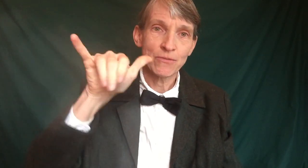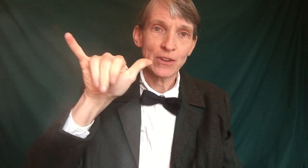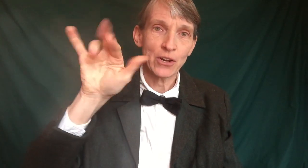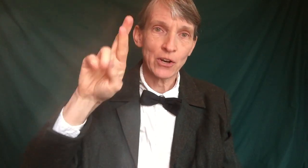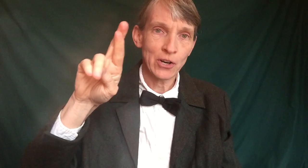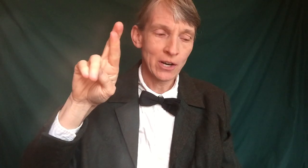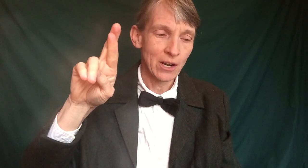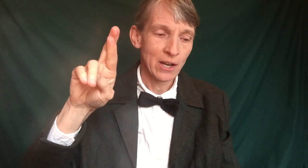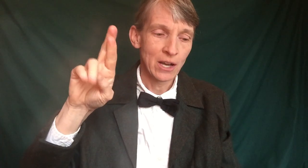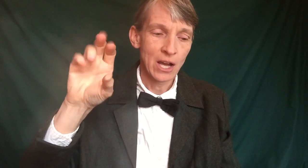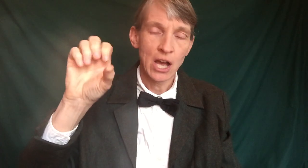Esphyr